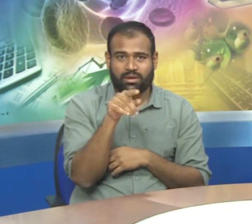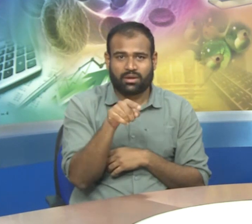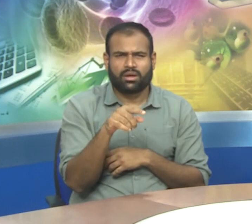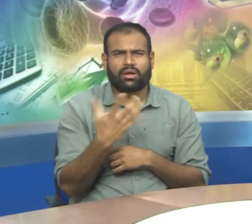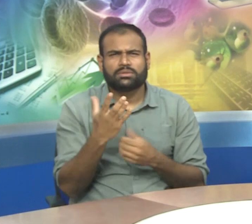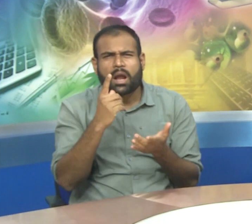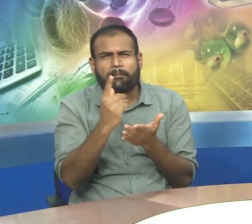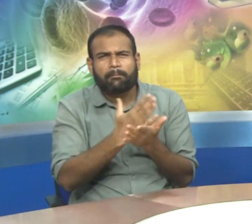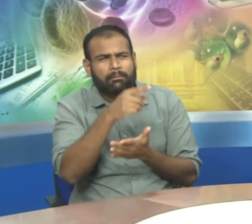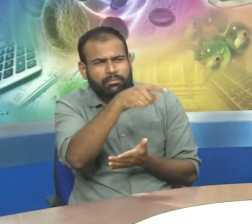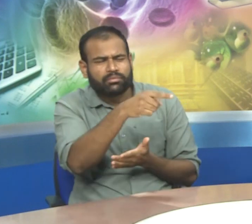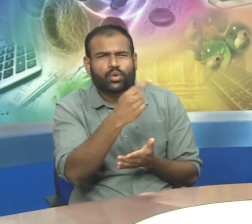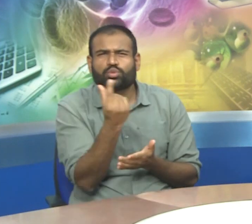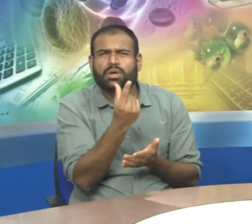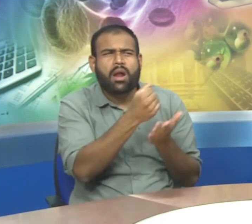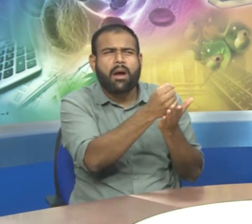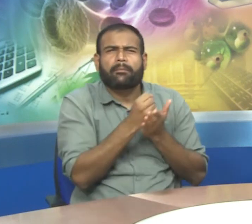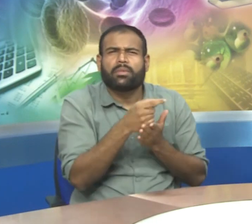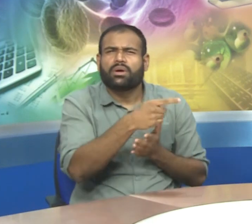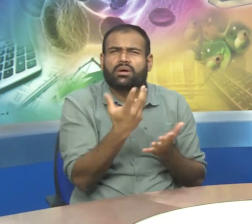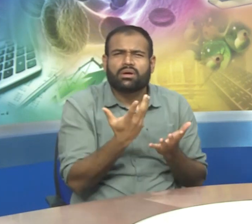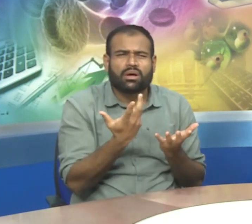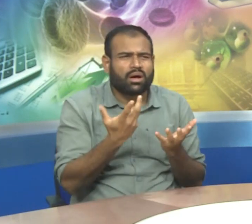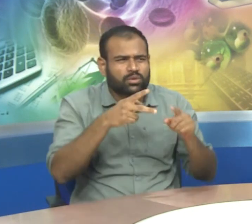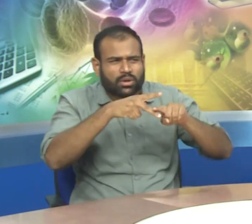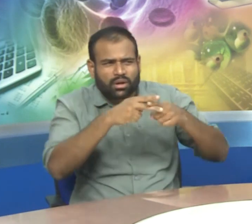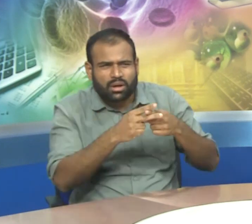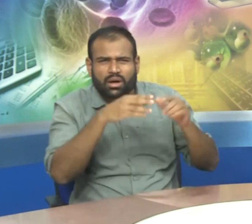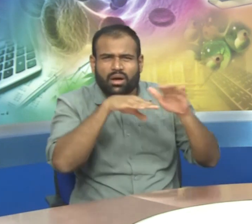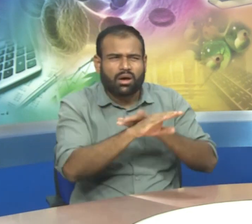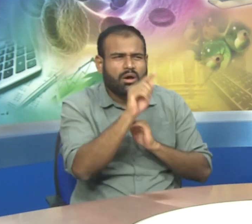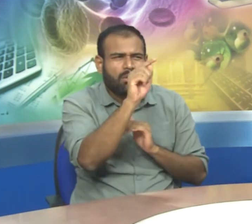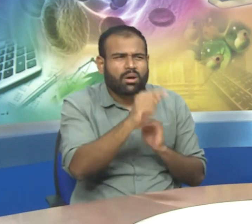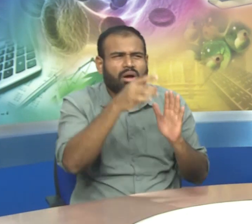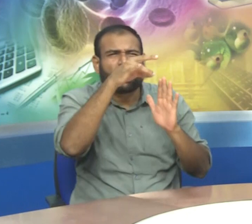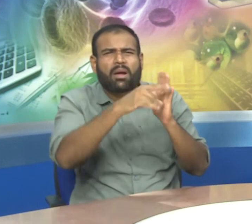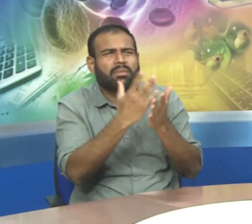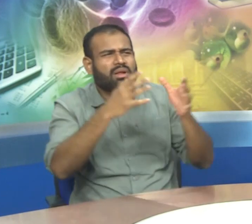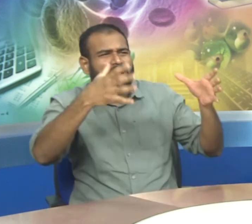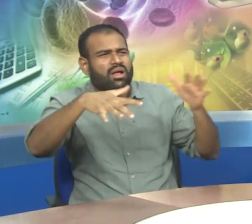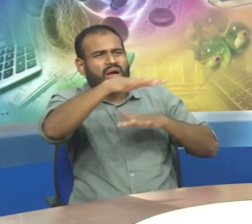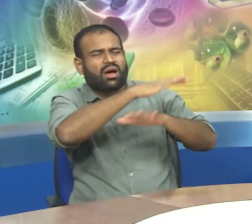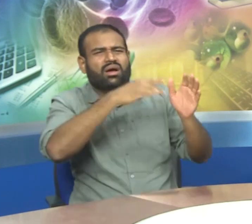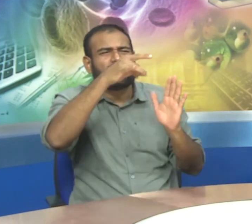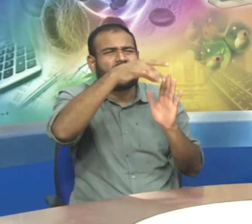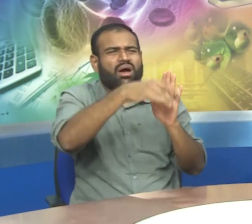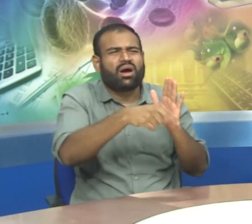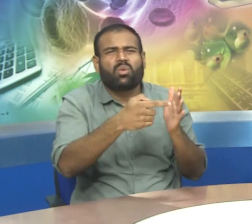This is the fourth essential service, which is assistance in the use of library and